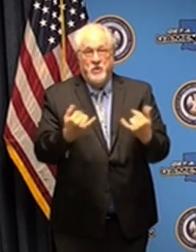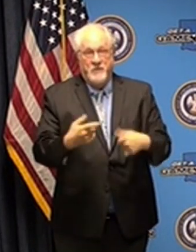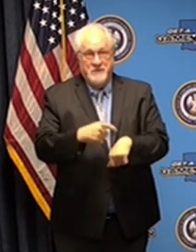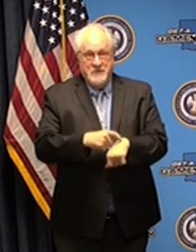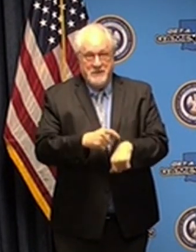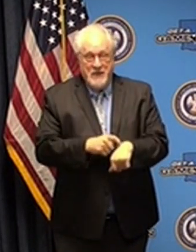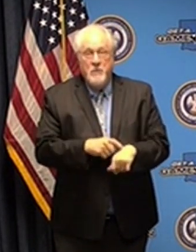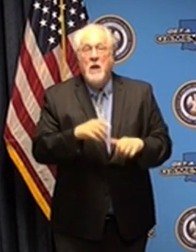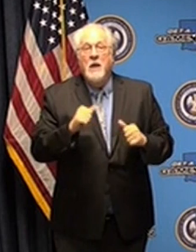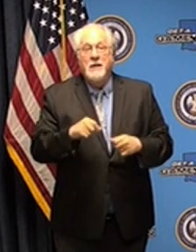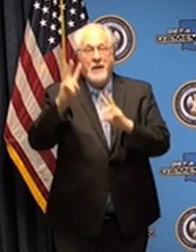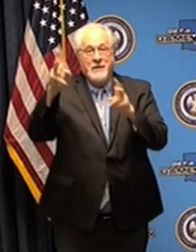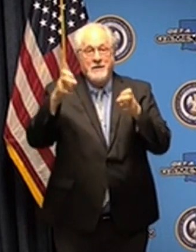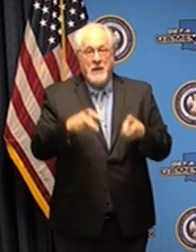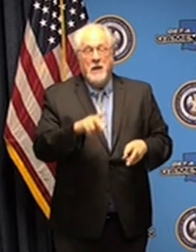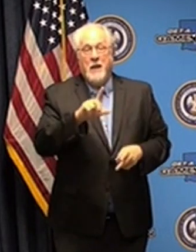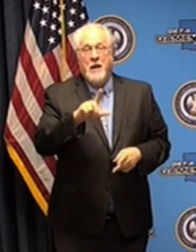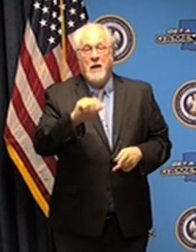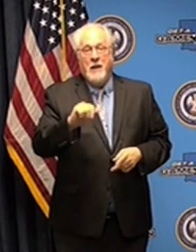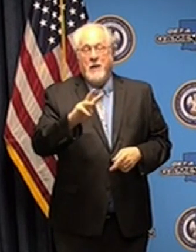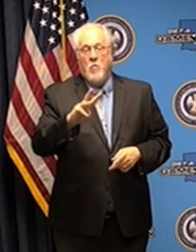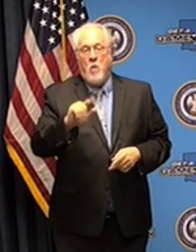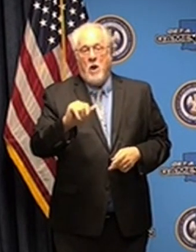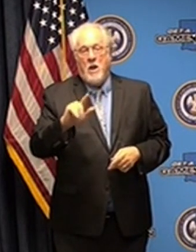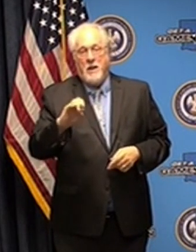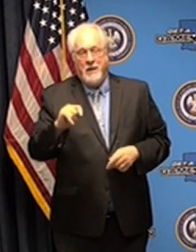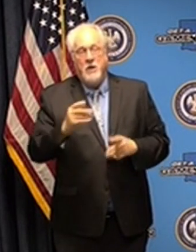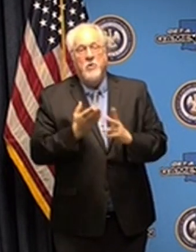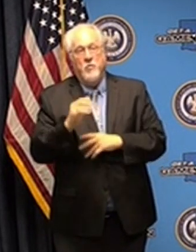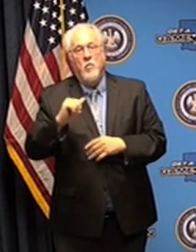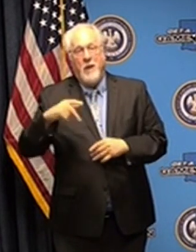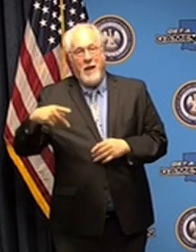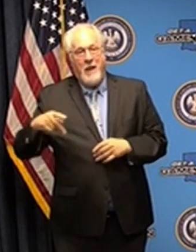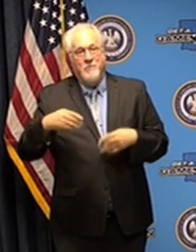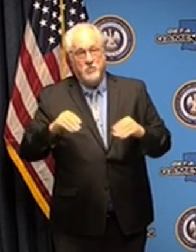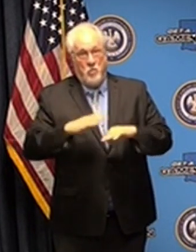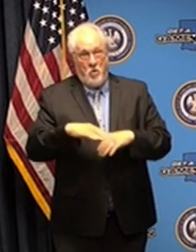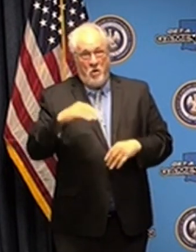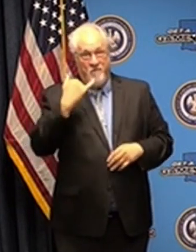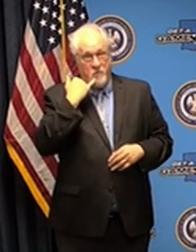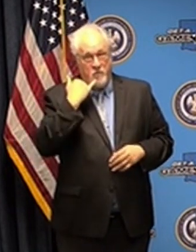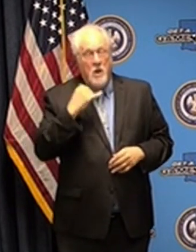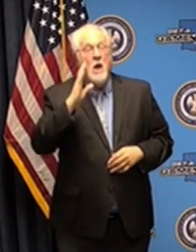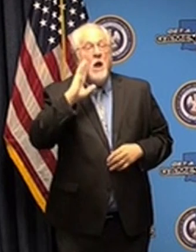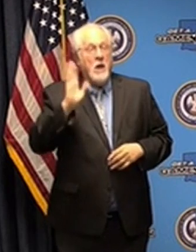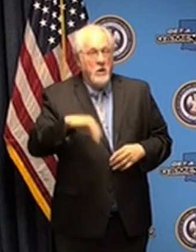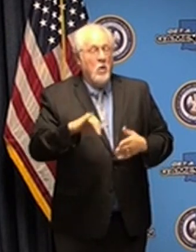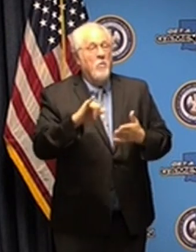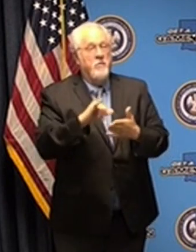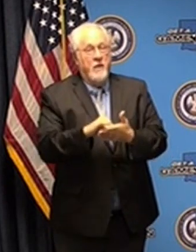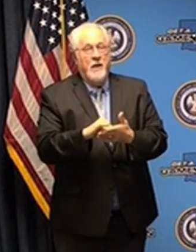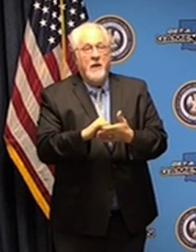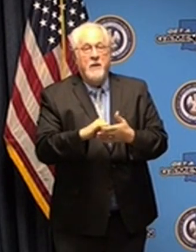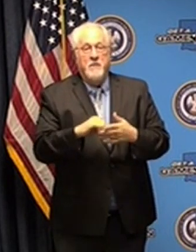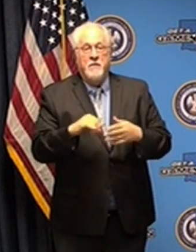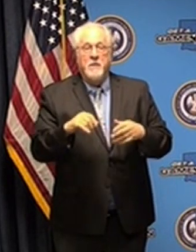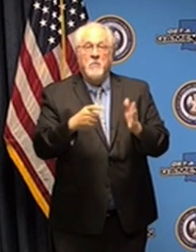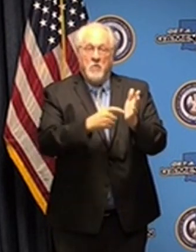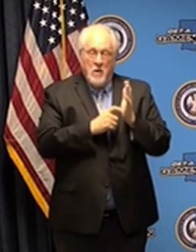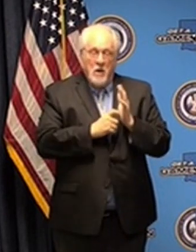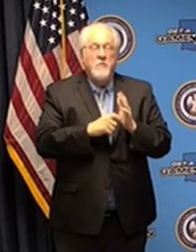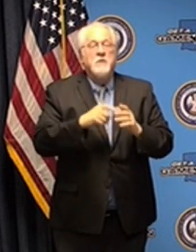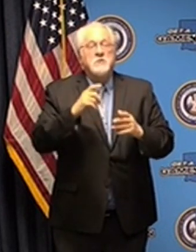this time. You can download LA Wallet through the App Store on your phone. I know that measures that have been put in place